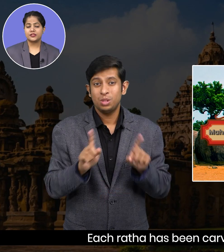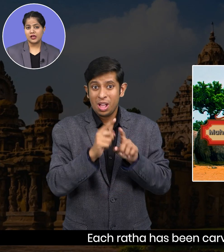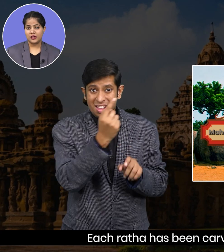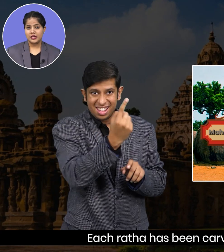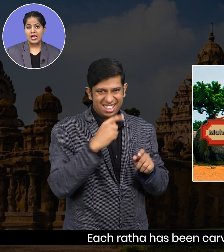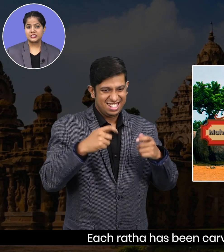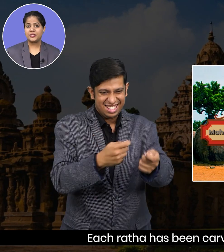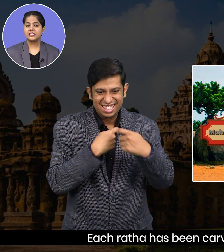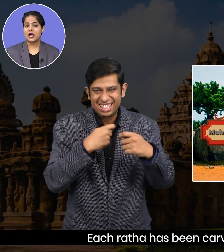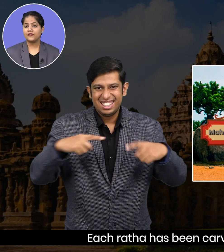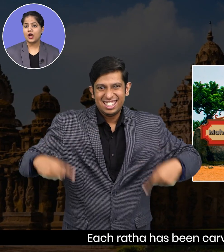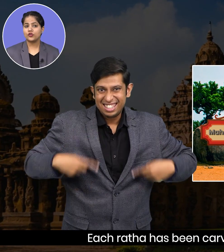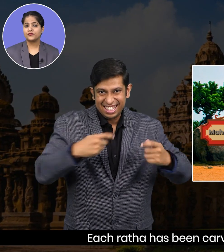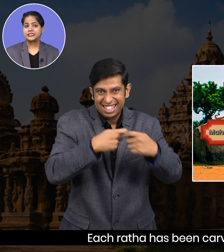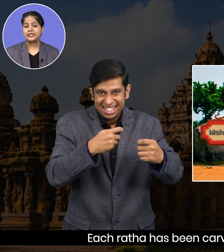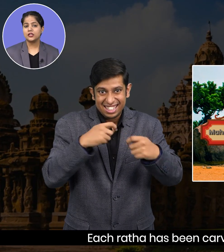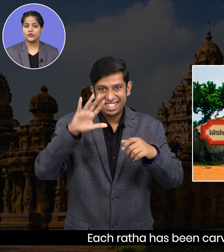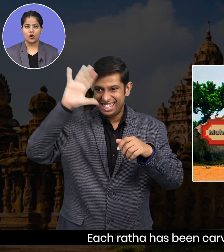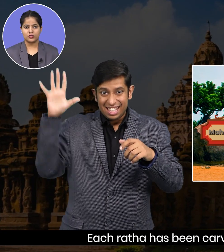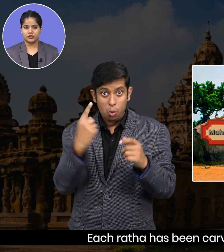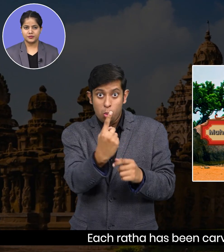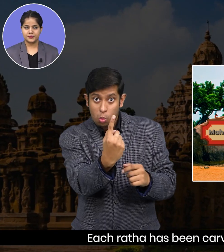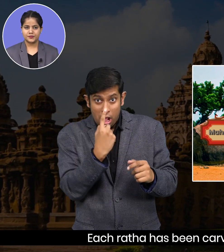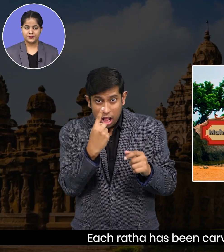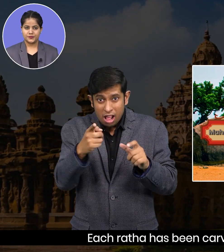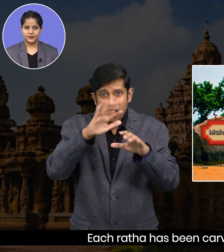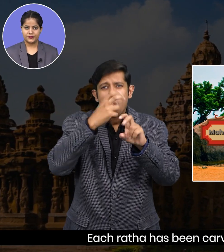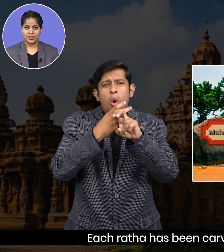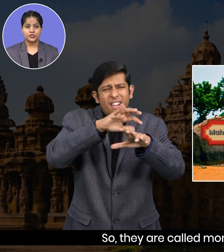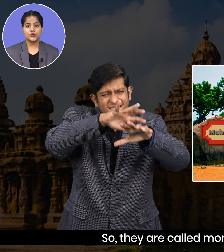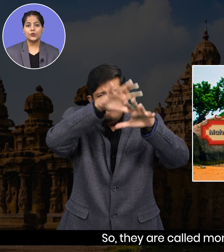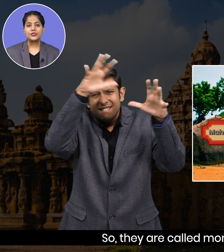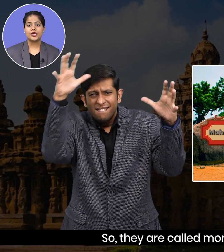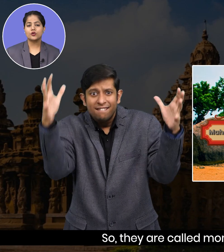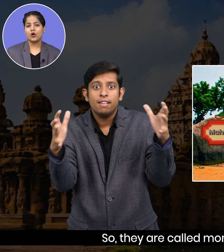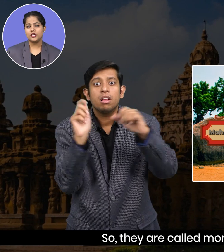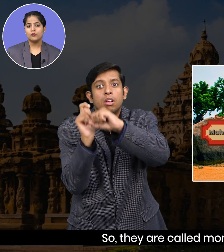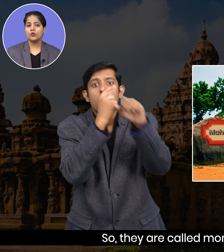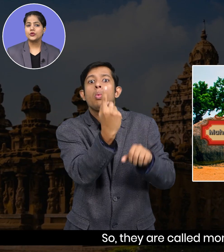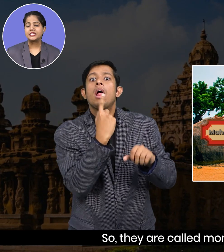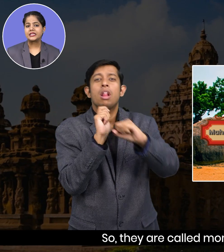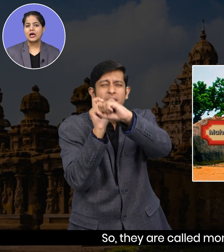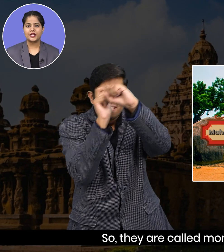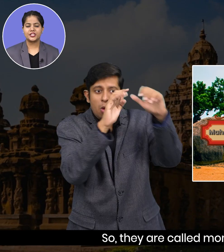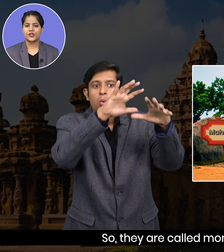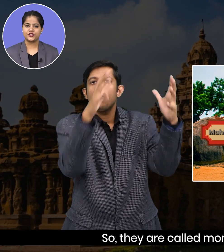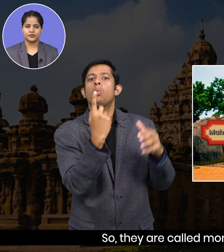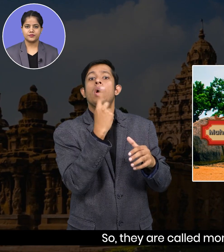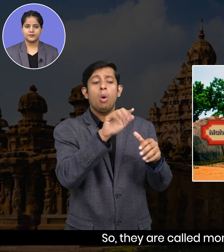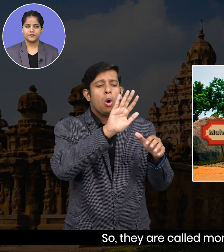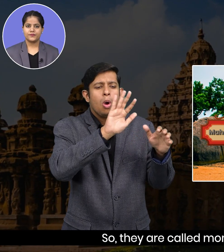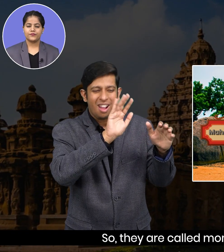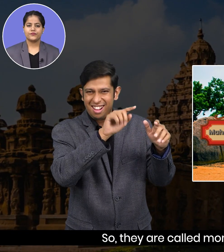Each ratha has been carved out of a single rock. So, they are called monolithic